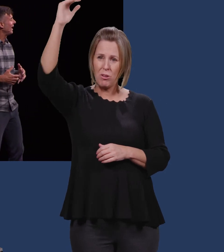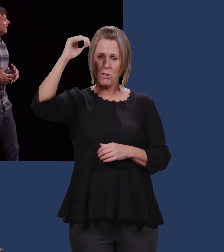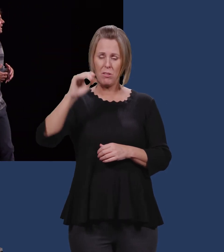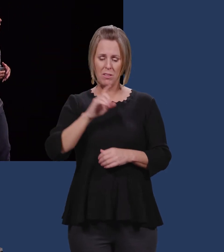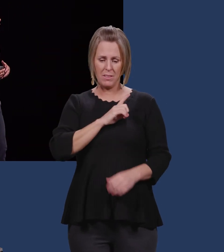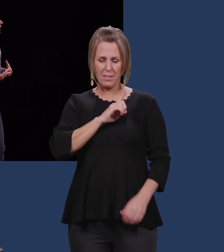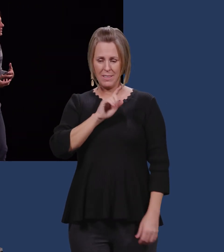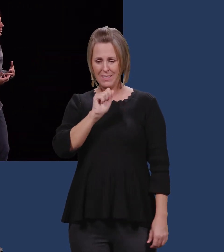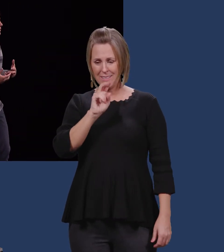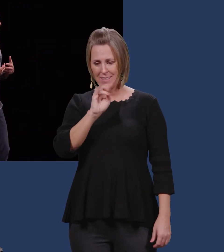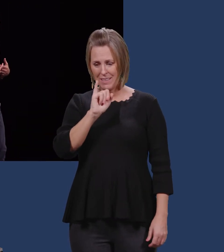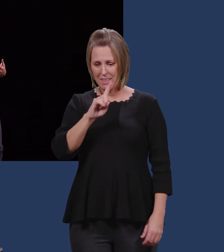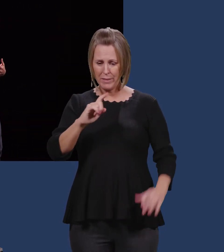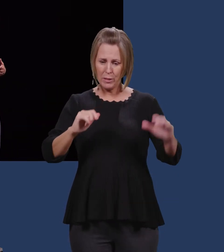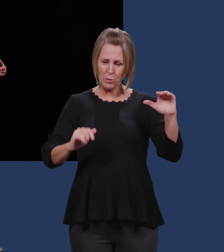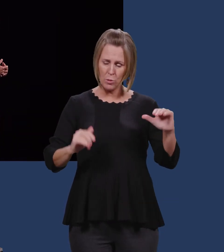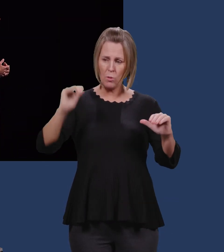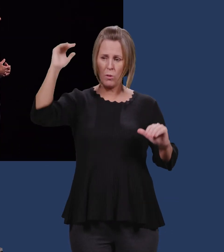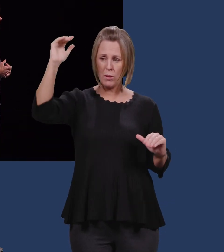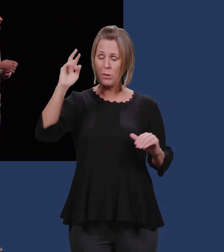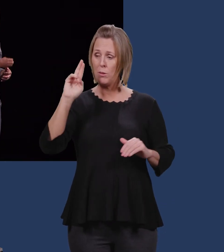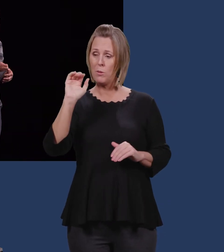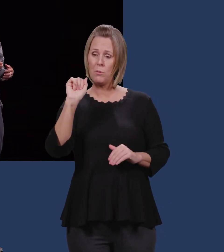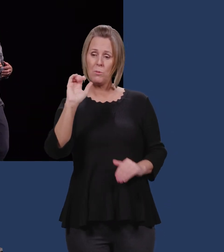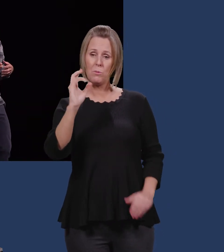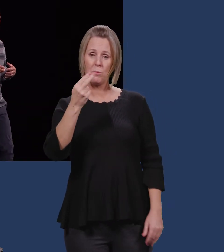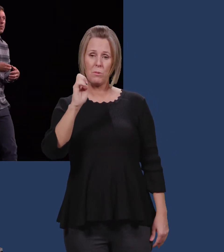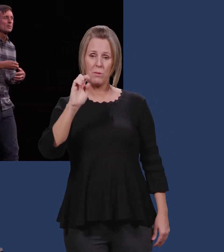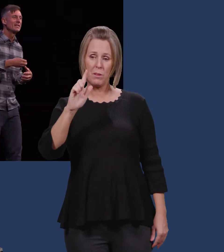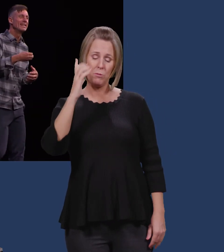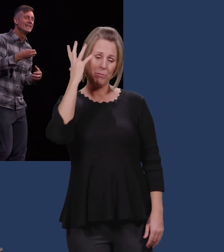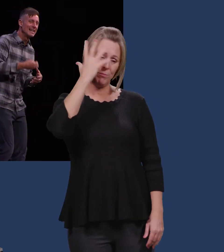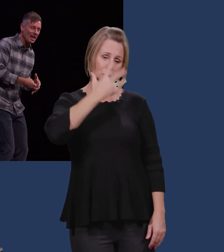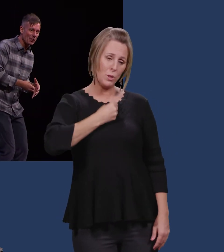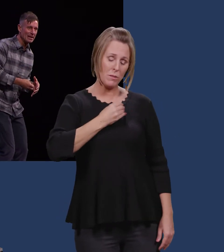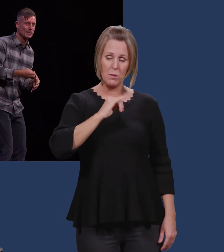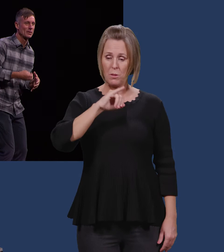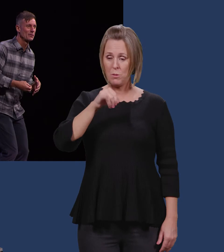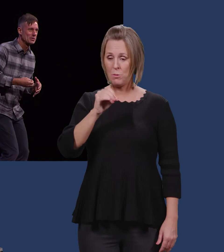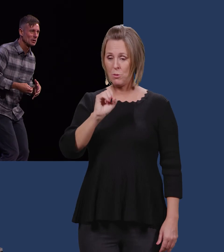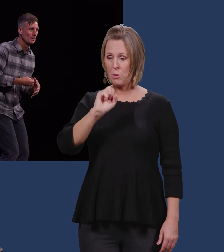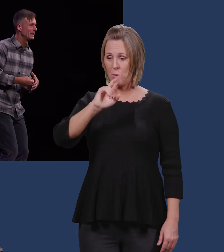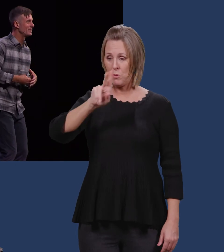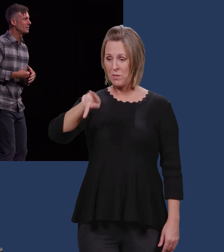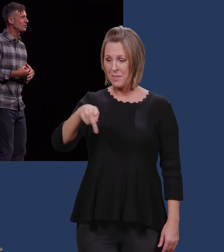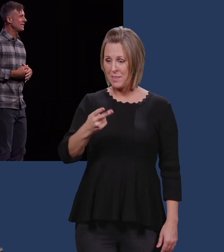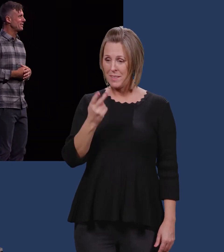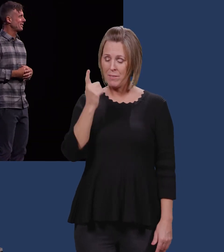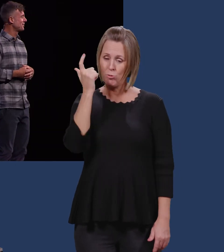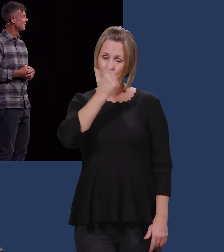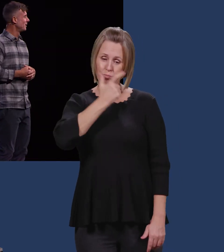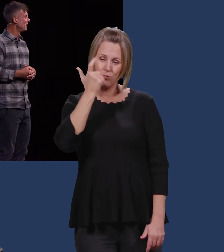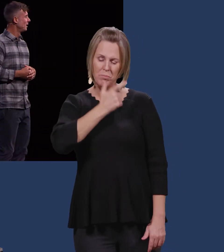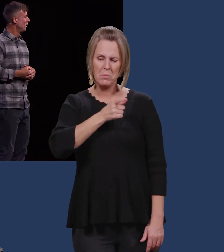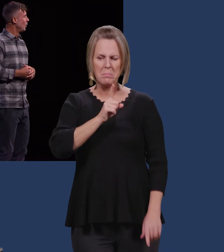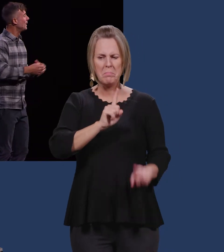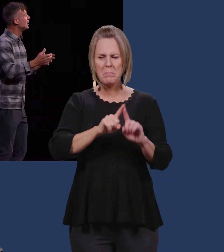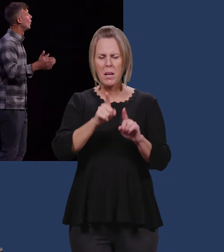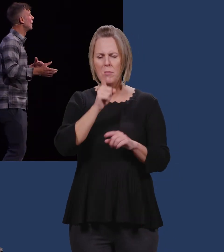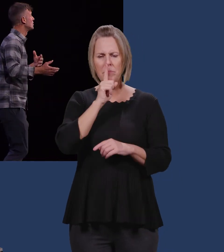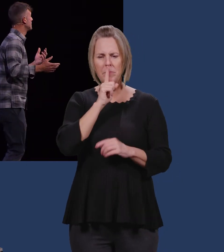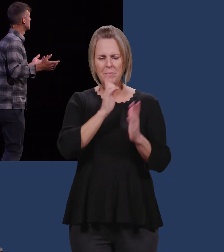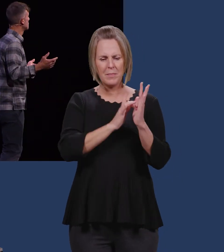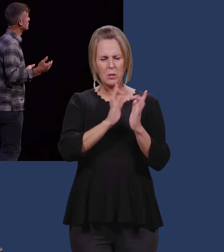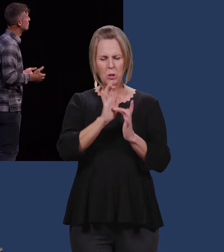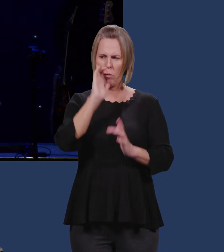and that Rachel was beautiful. But it tells us almost nothing about the physical appearance of Jesus. We